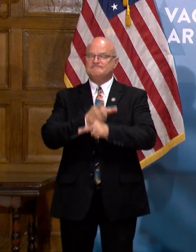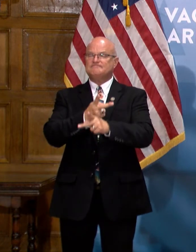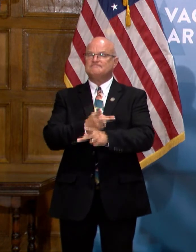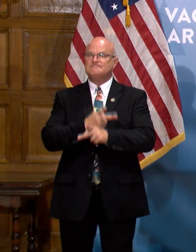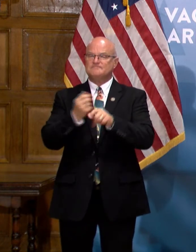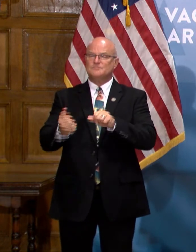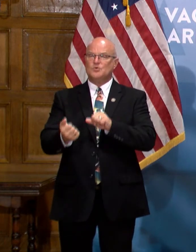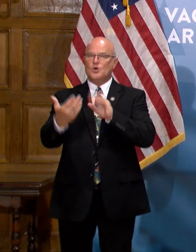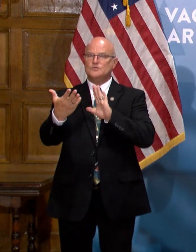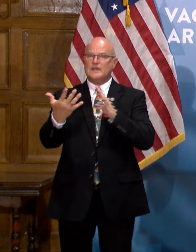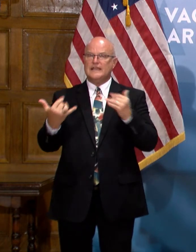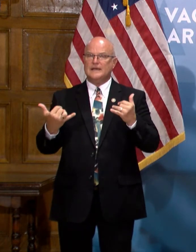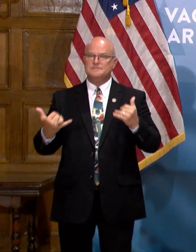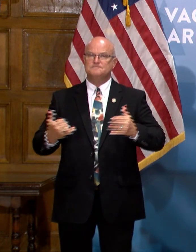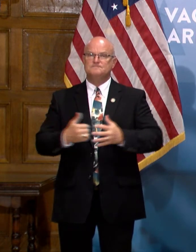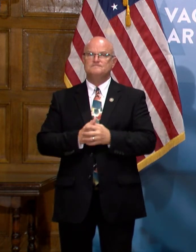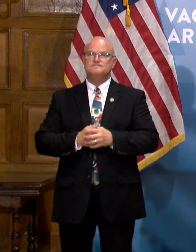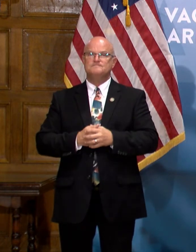careful approach to it.